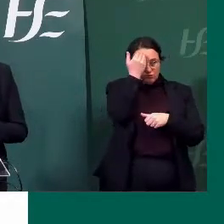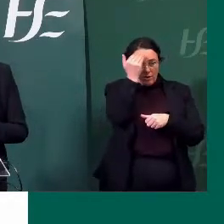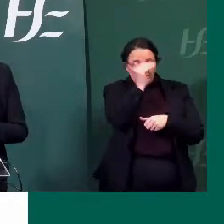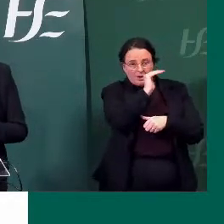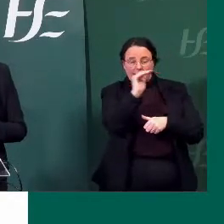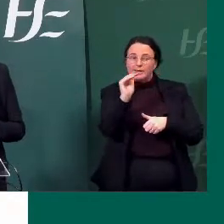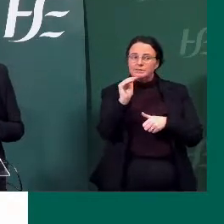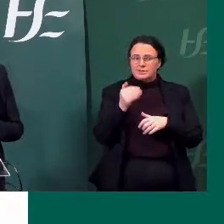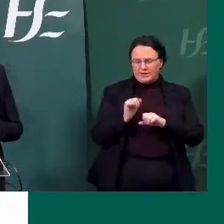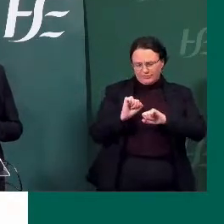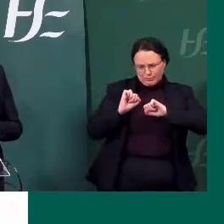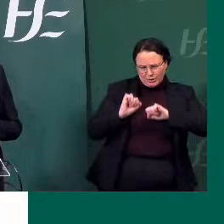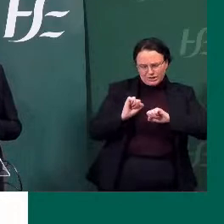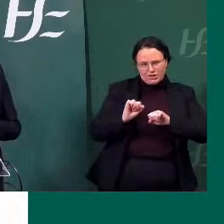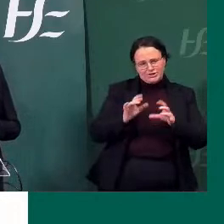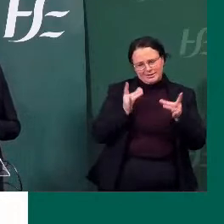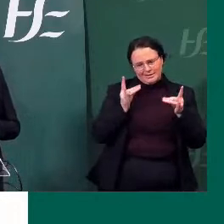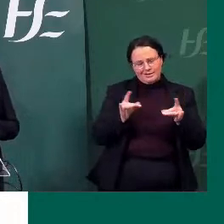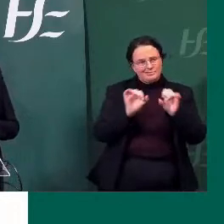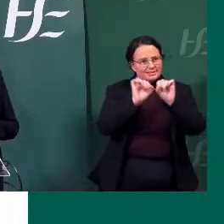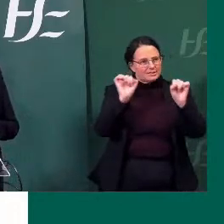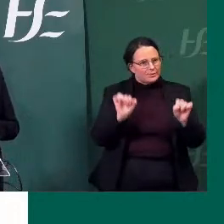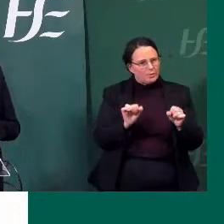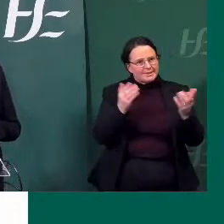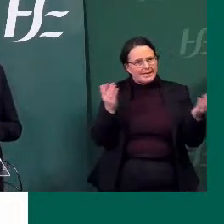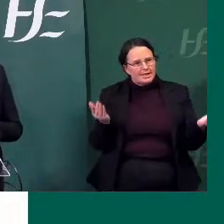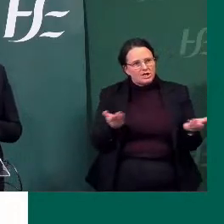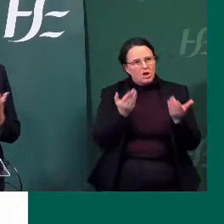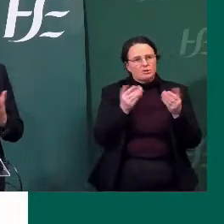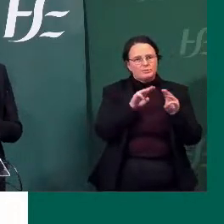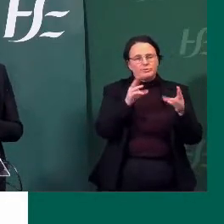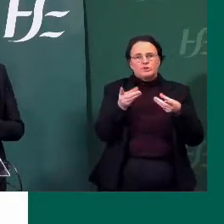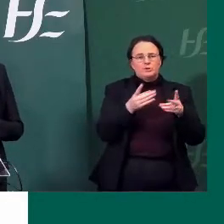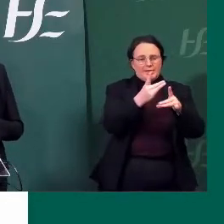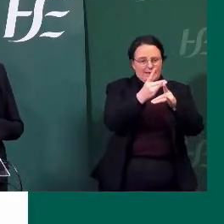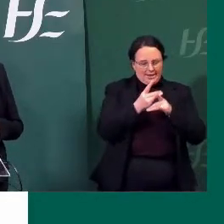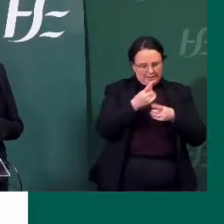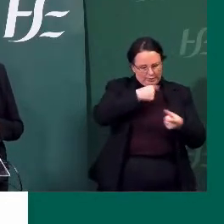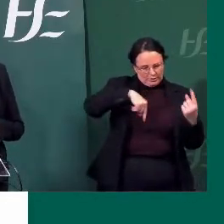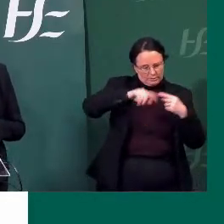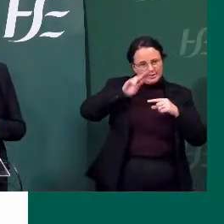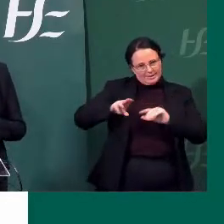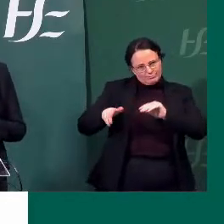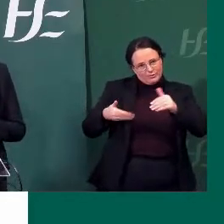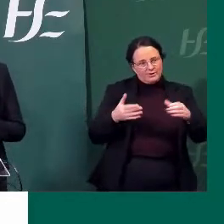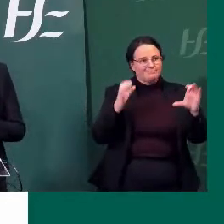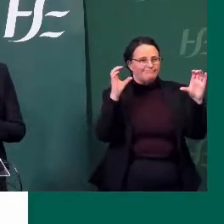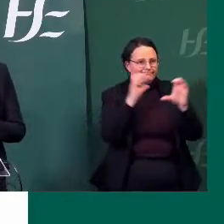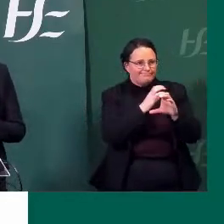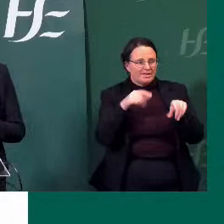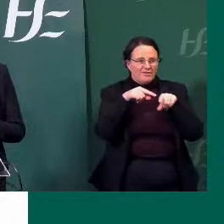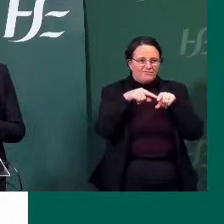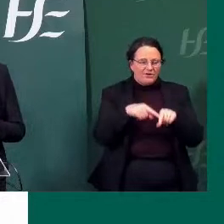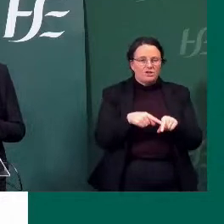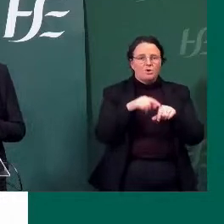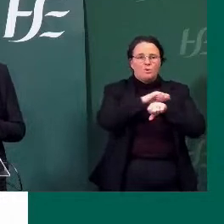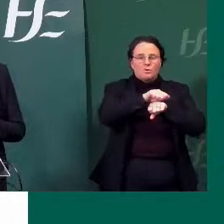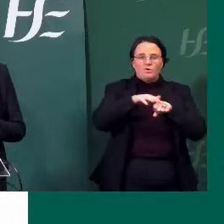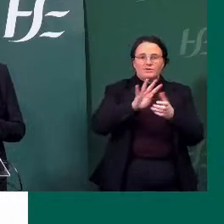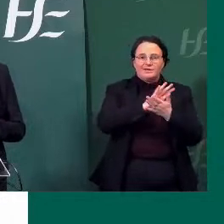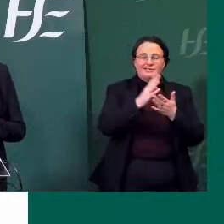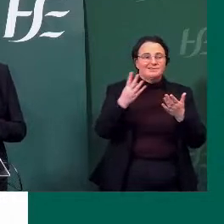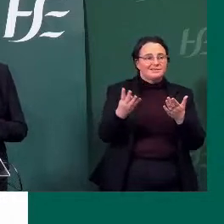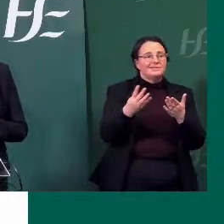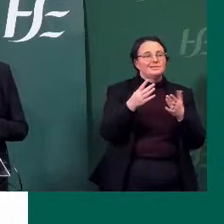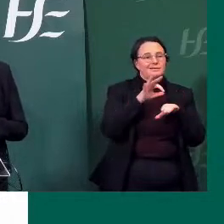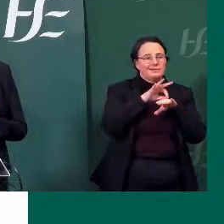of the pressures across our health system and what we encourage people to do to help us to be able to provide care. to follow the COVID-19 guidelines, to